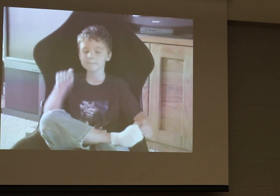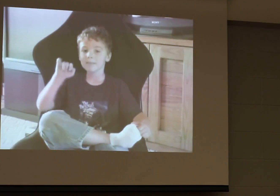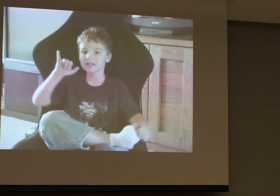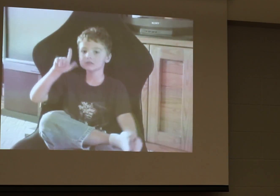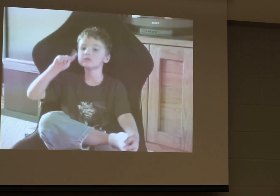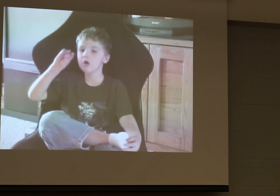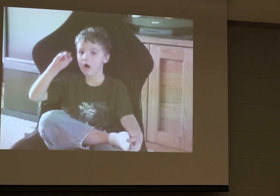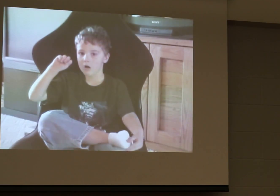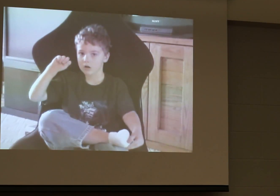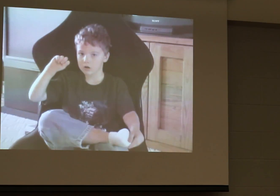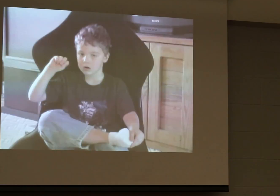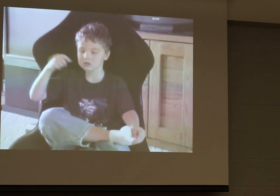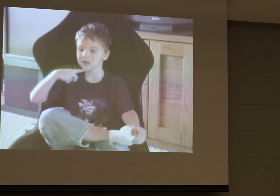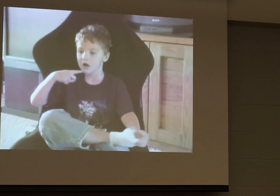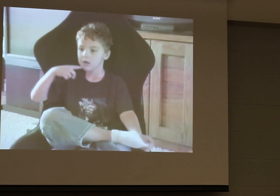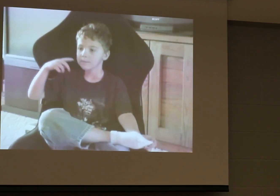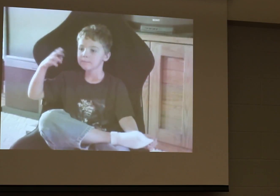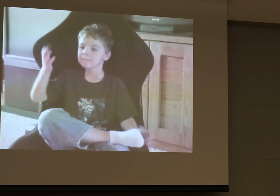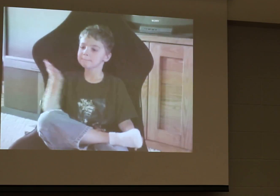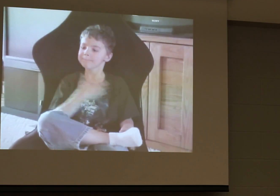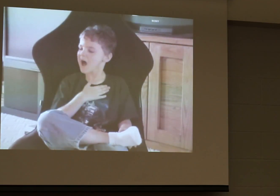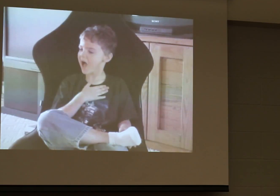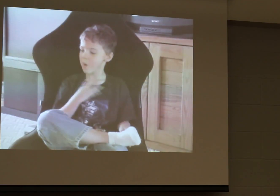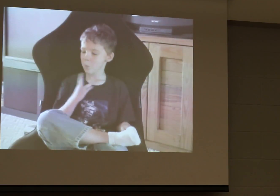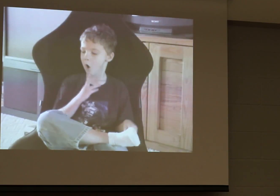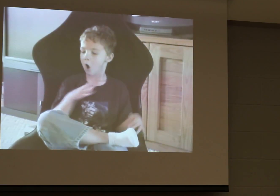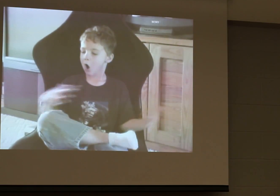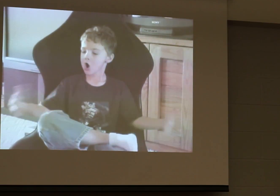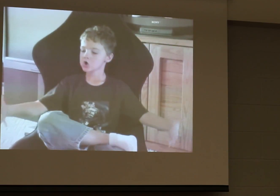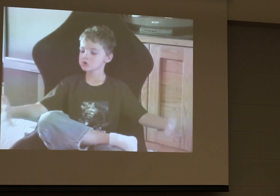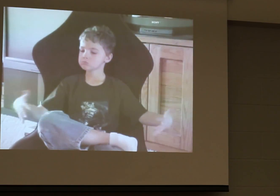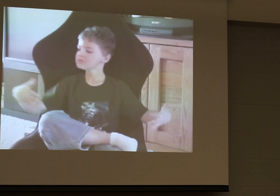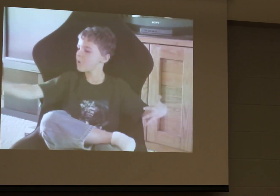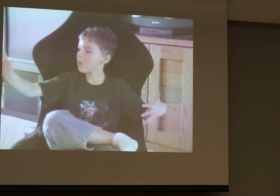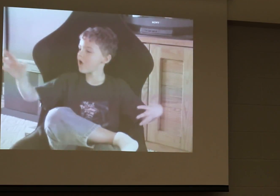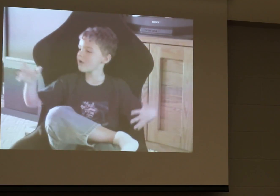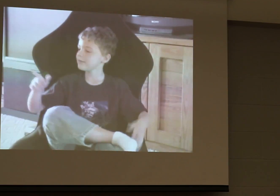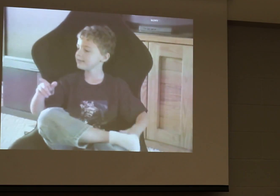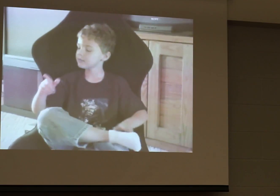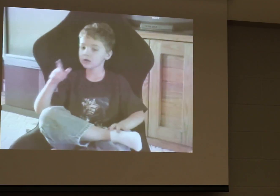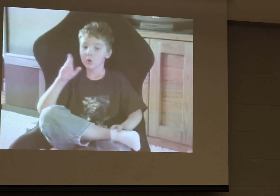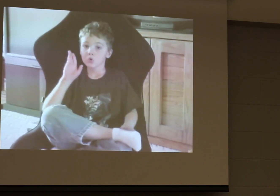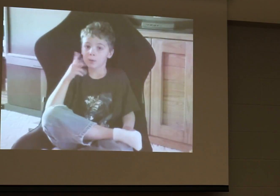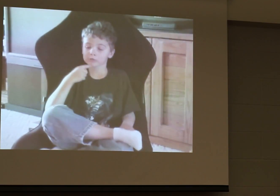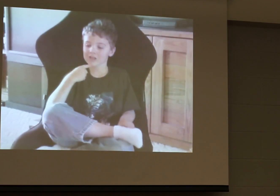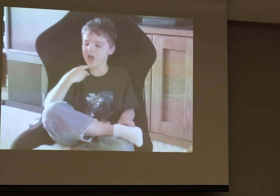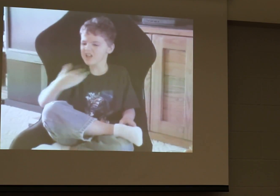Oh. No, it was Milton. He said, "This is my water, my